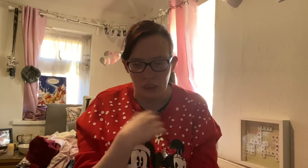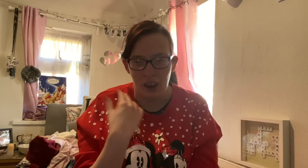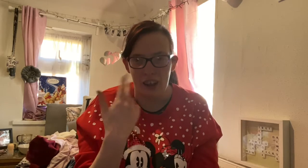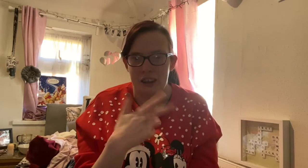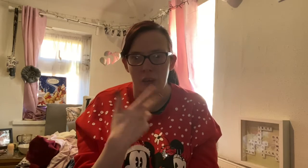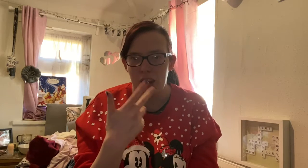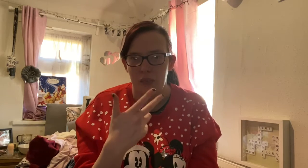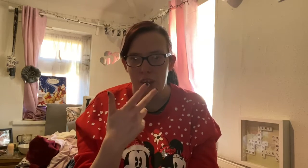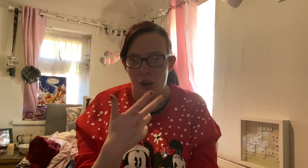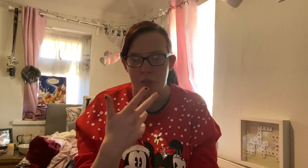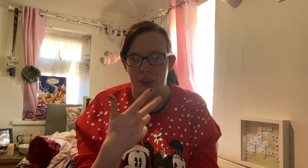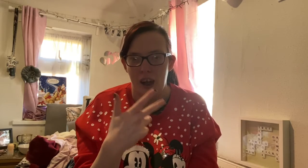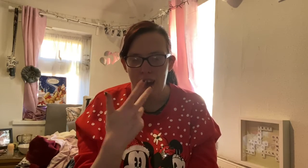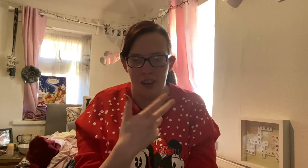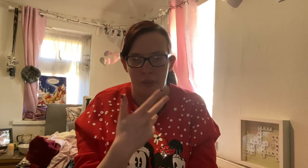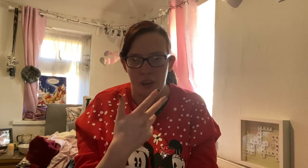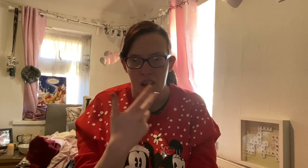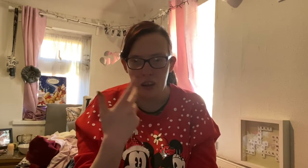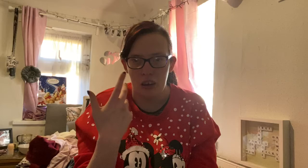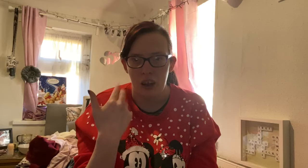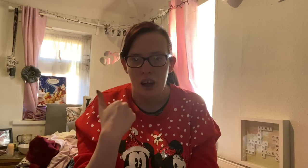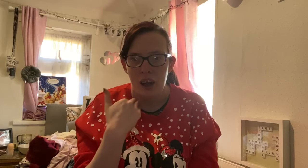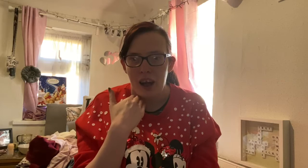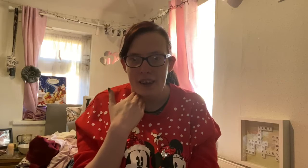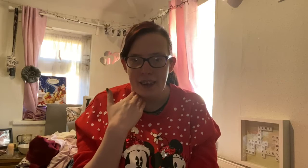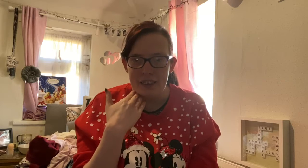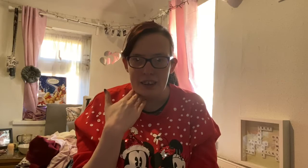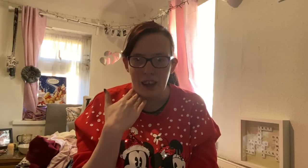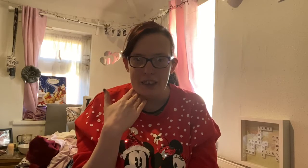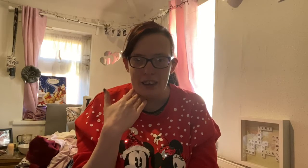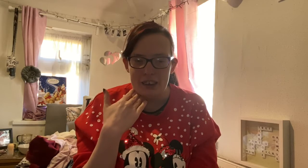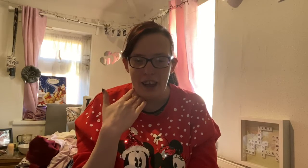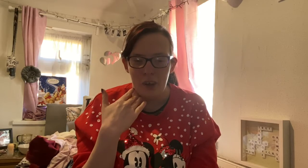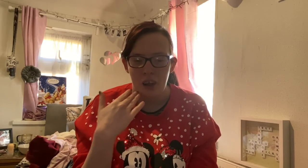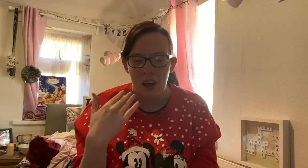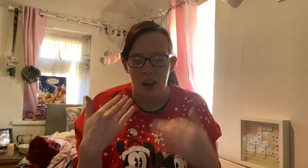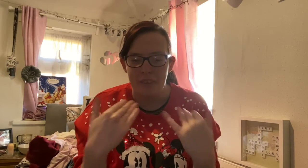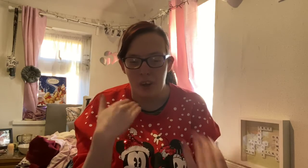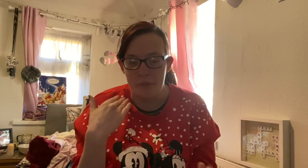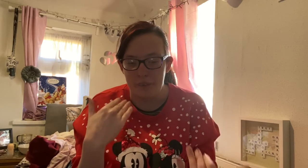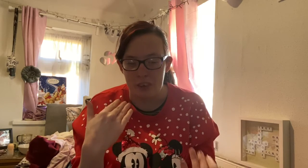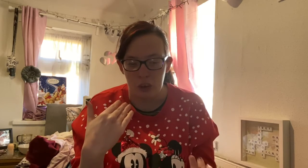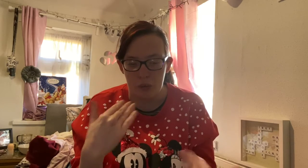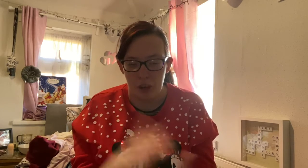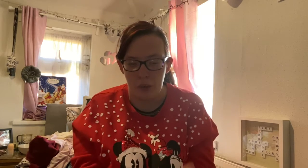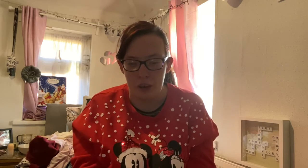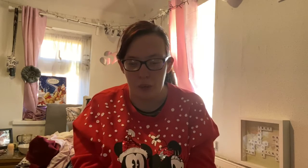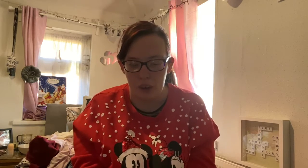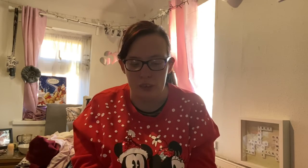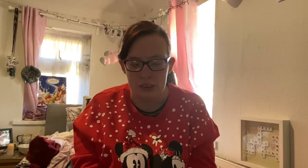I still keep coughing a hell of a lot, and as you guys can tell, I've got a bit of a sore throat as well, so